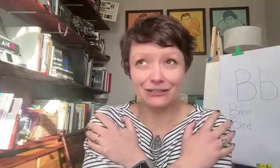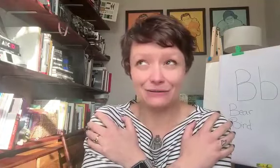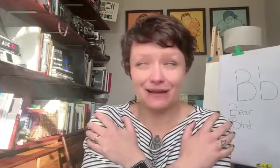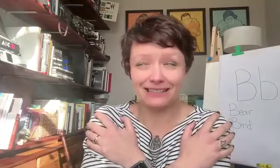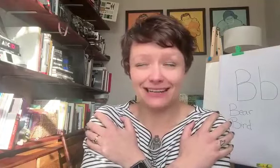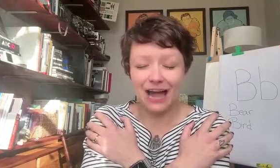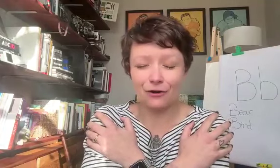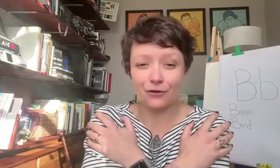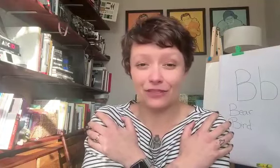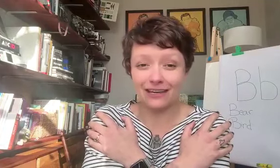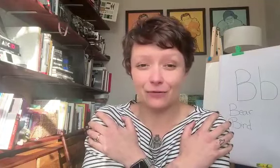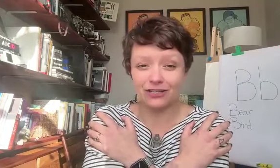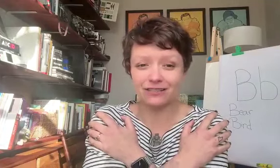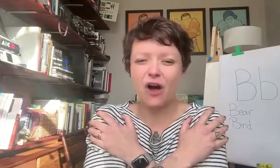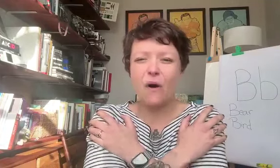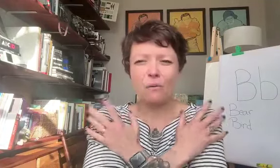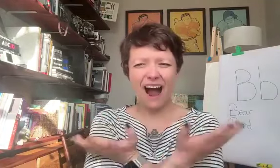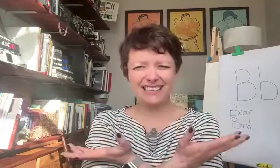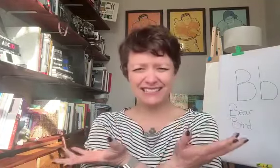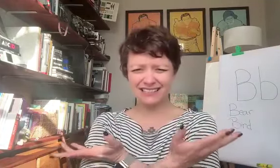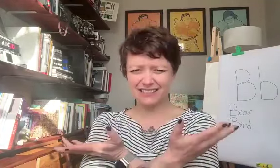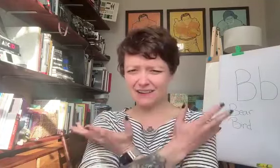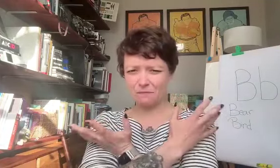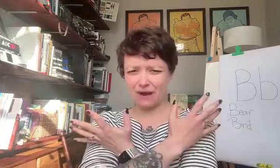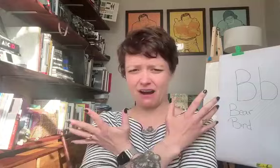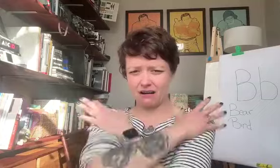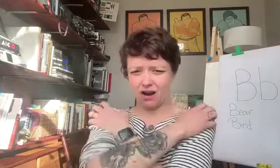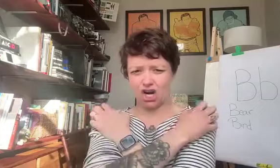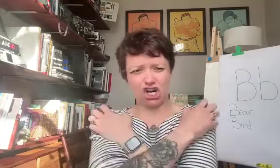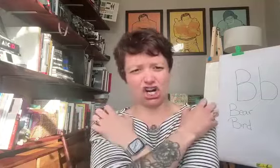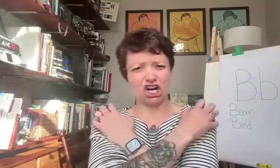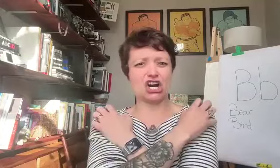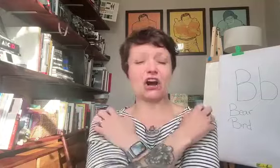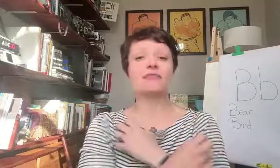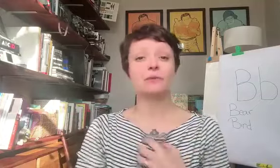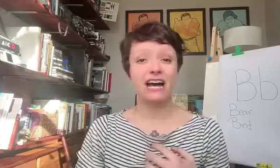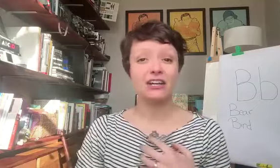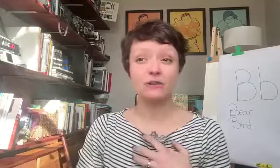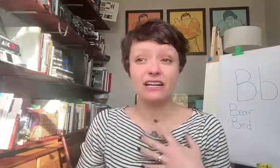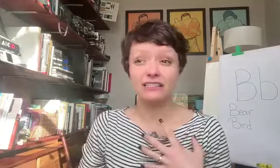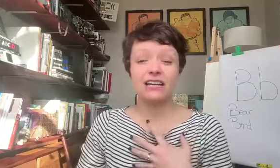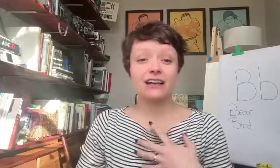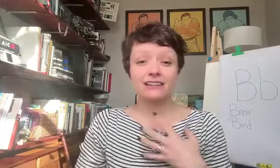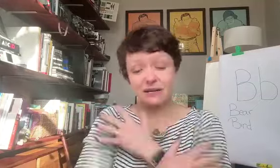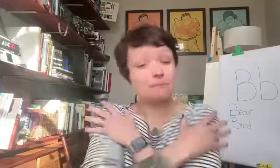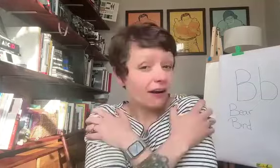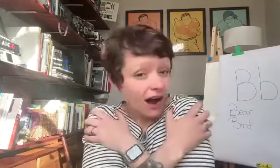those amazing higher order thinking questions. Why is this the sign for bear? And they will tell you, because it's a bear